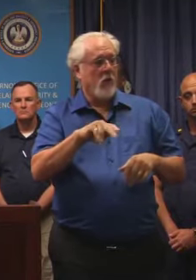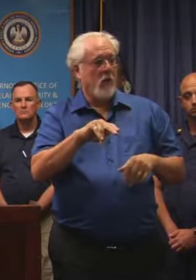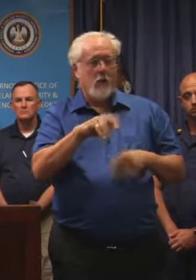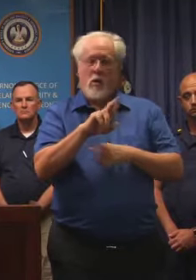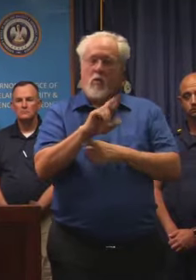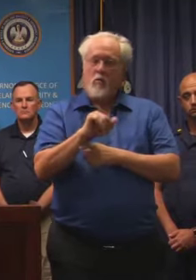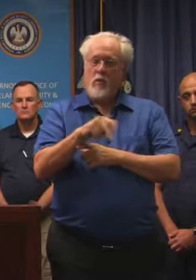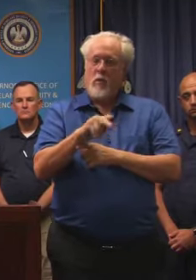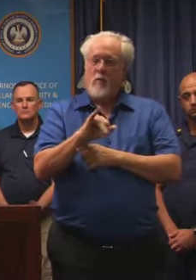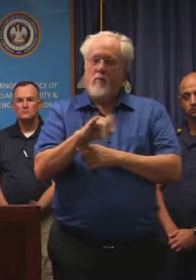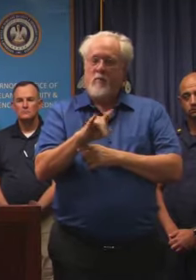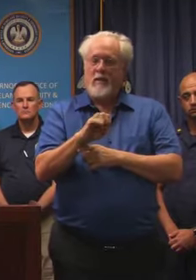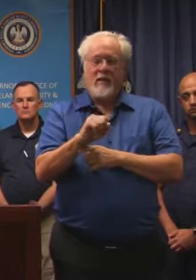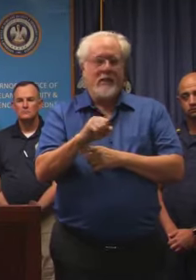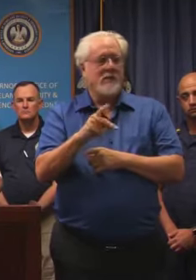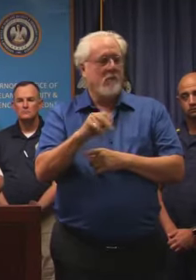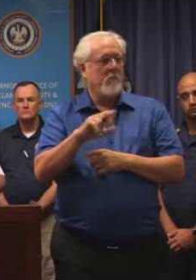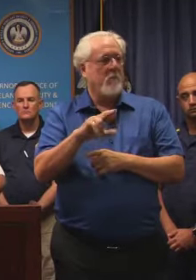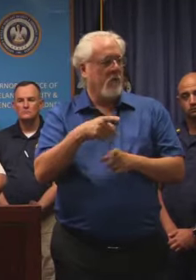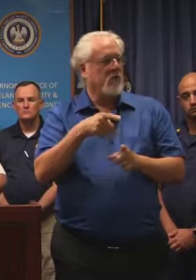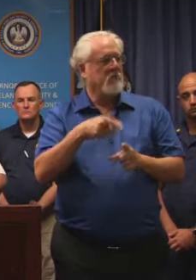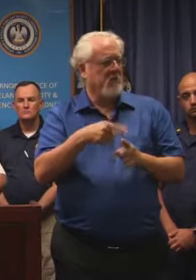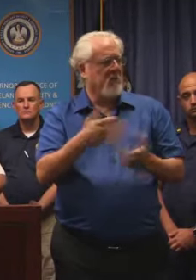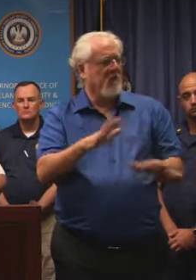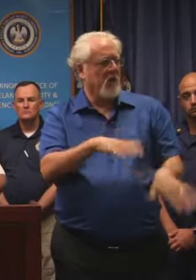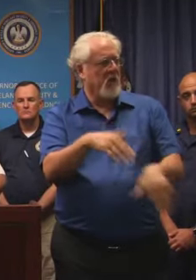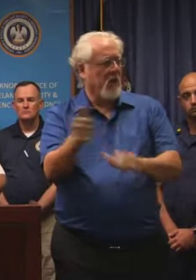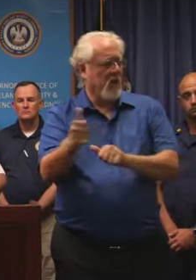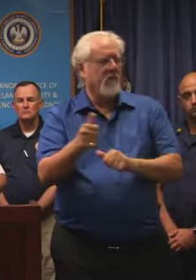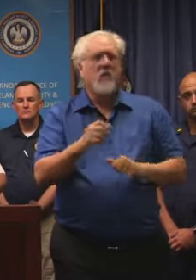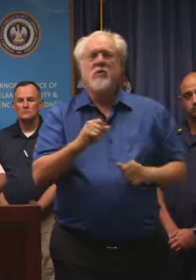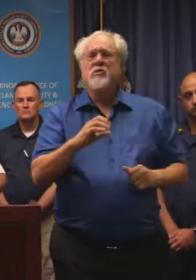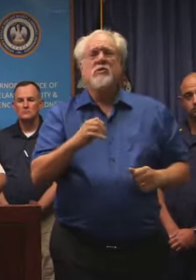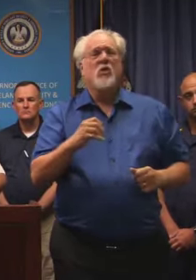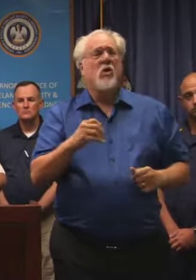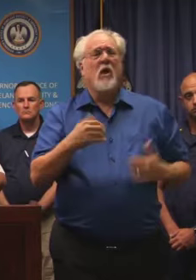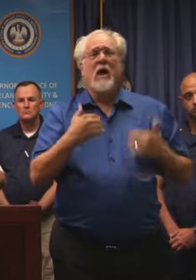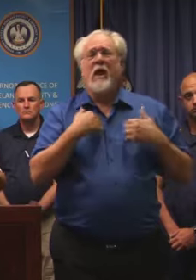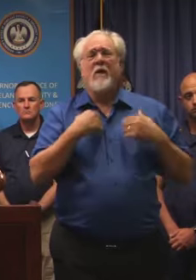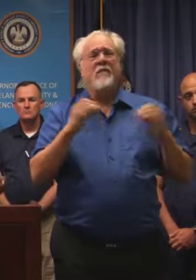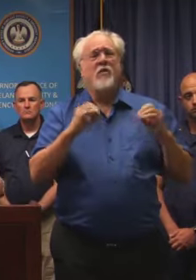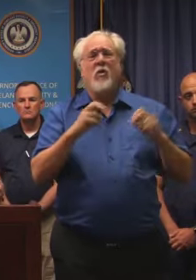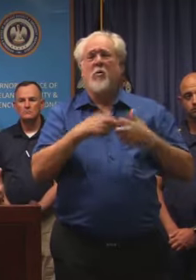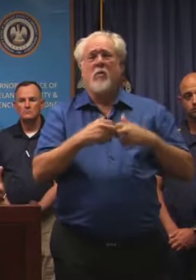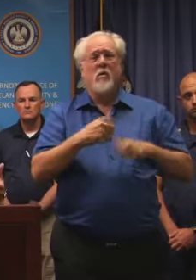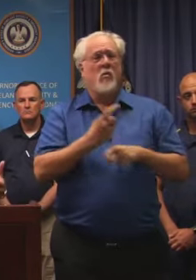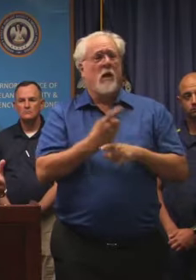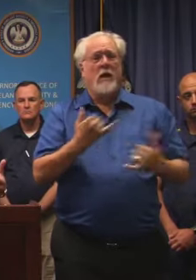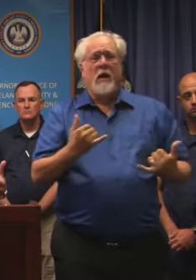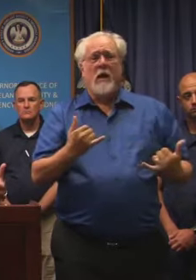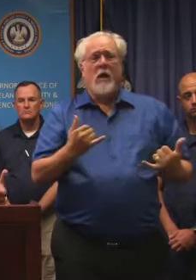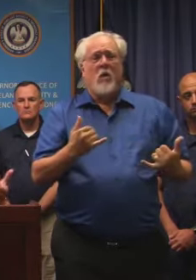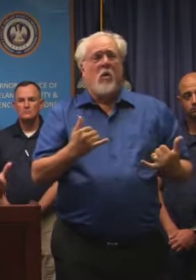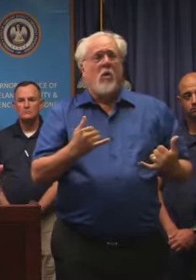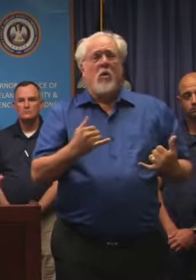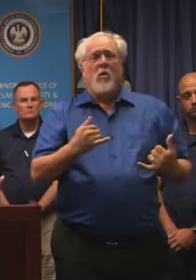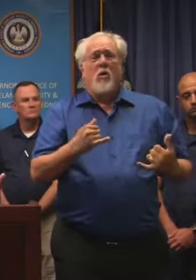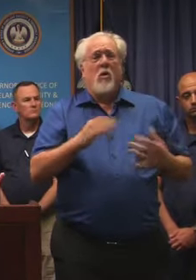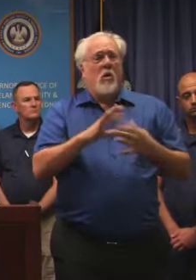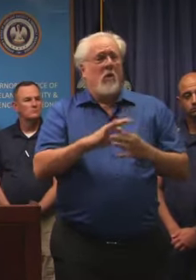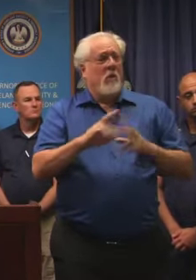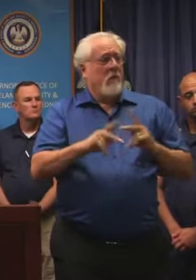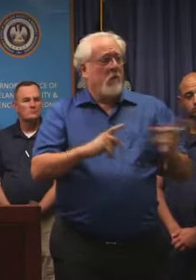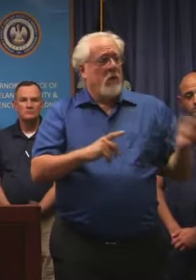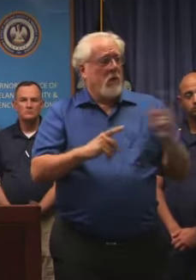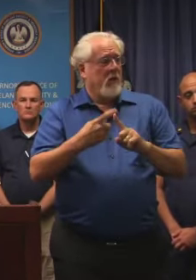that shelter, and so we don't have any issue right now in terms of the folks